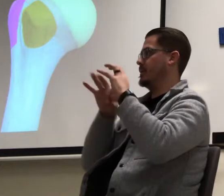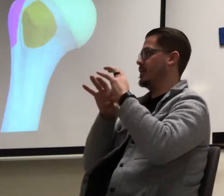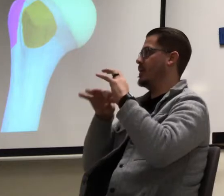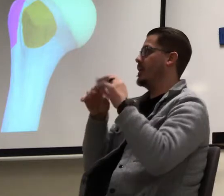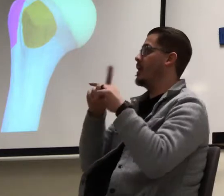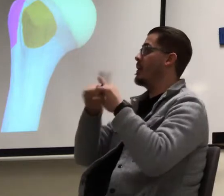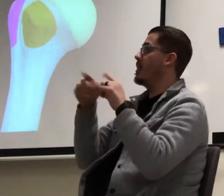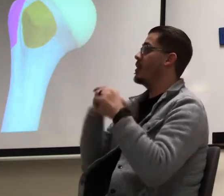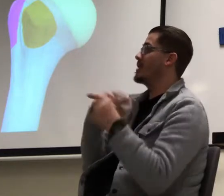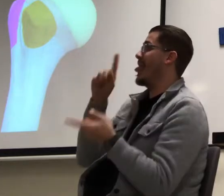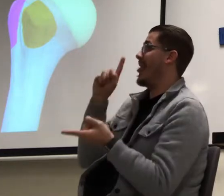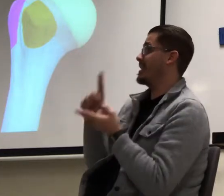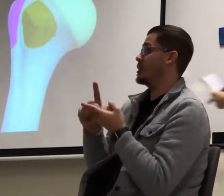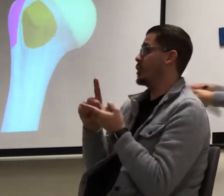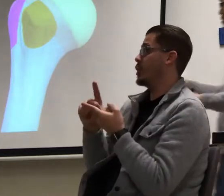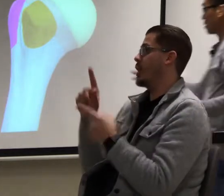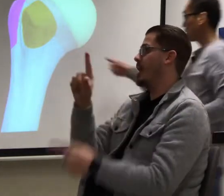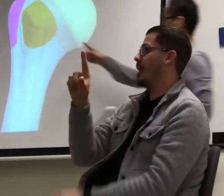one,